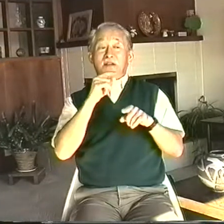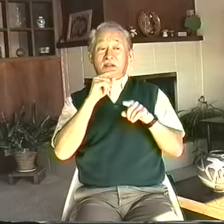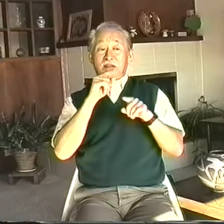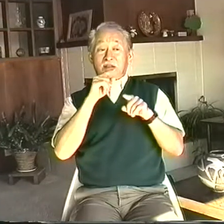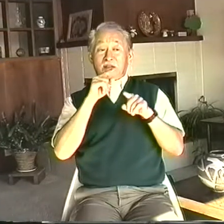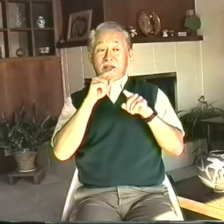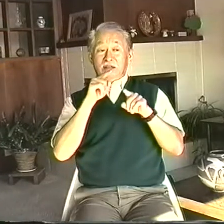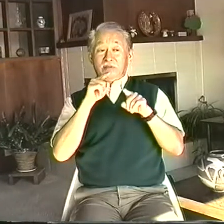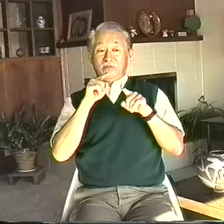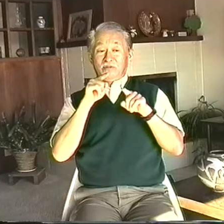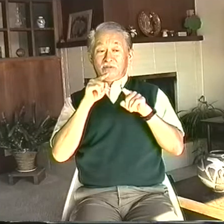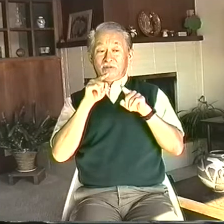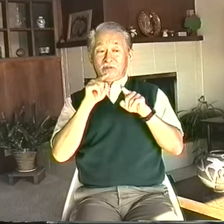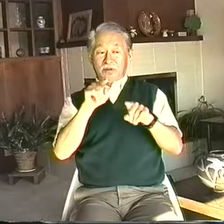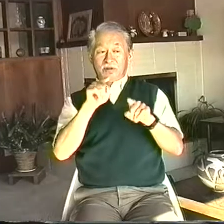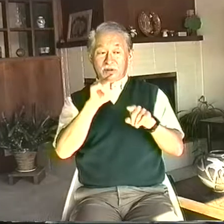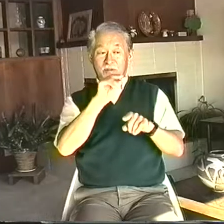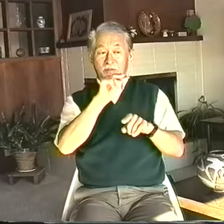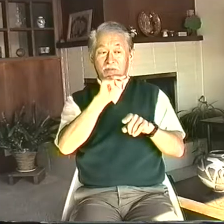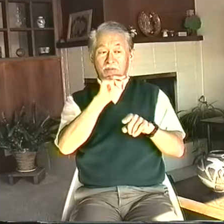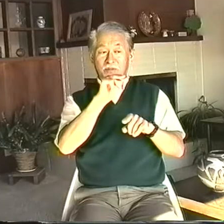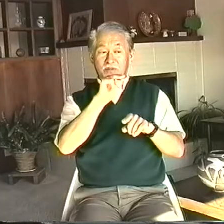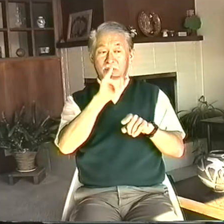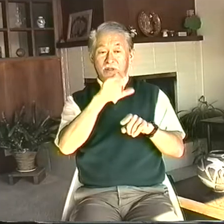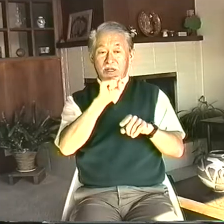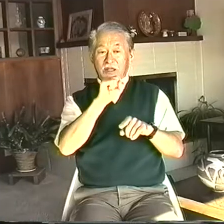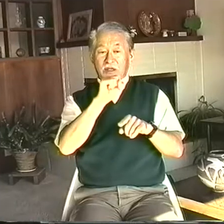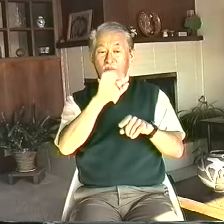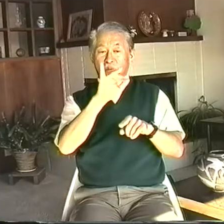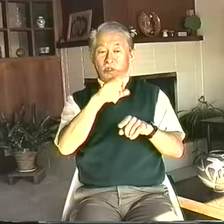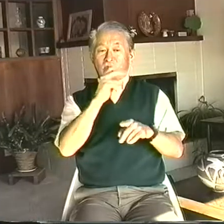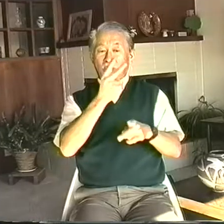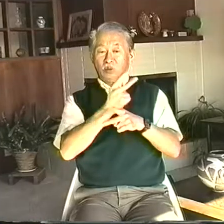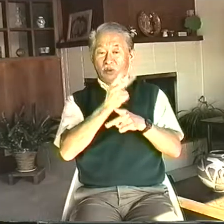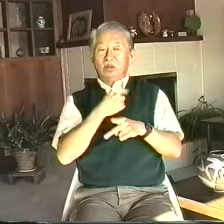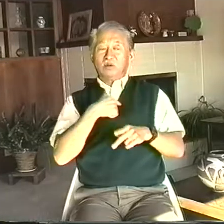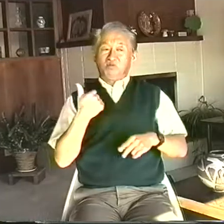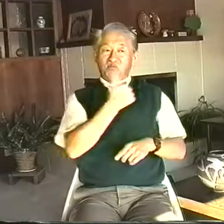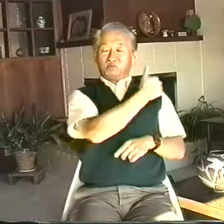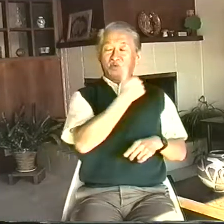My experiences as a Japanese-American student at the Residential School for the Deaf.